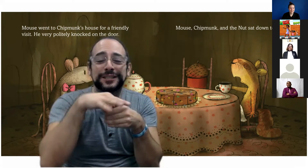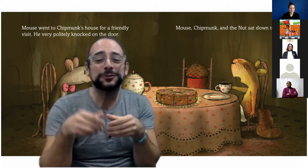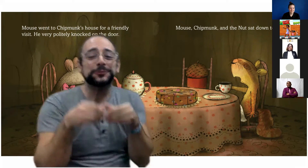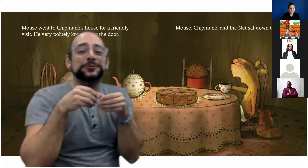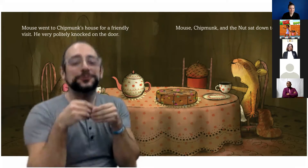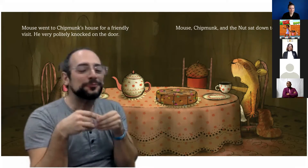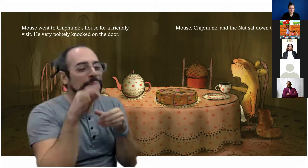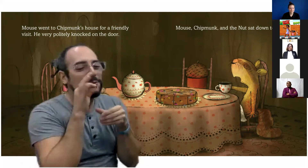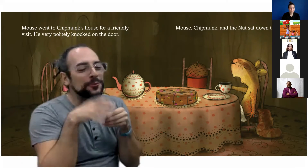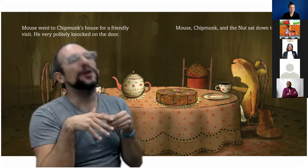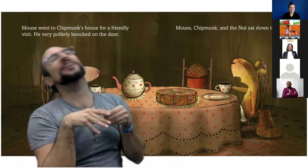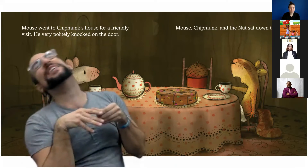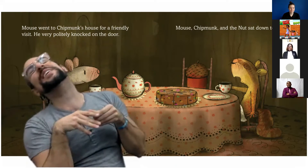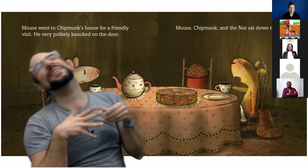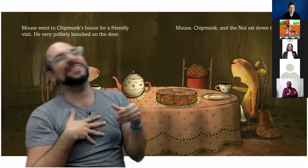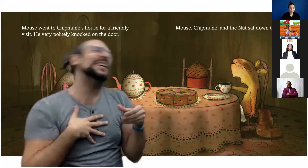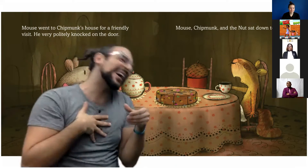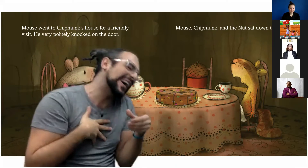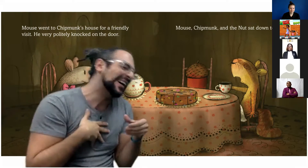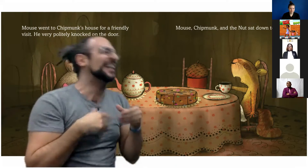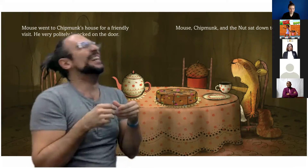sat down to tea.